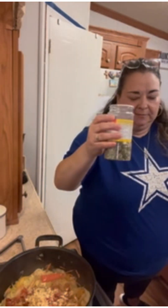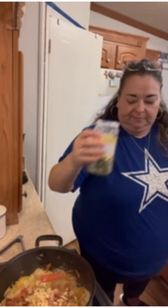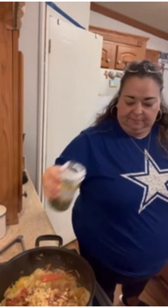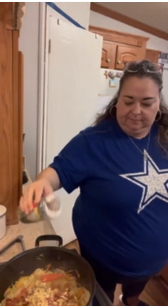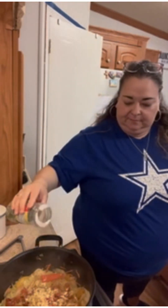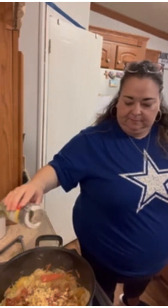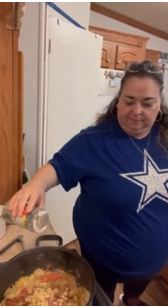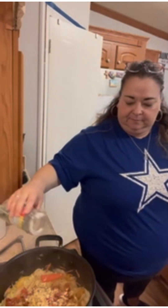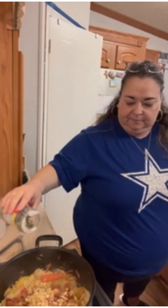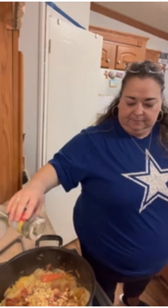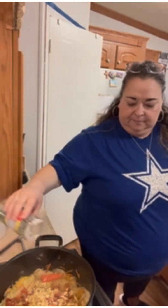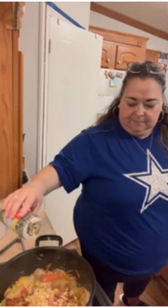Green onion.